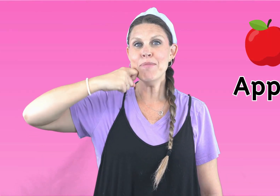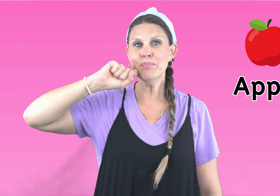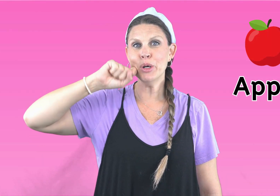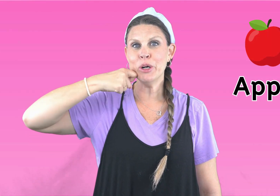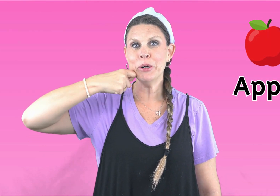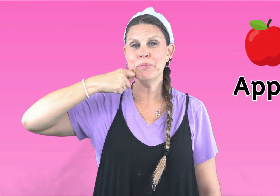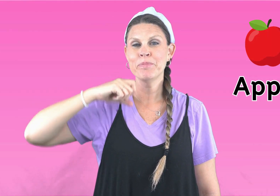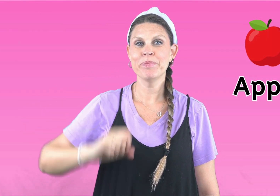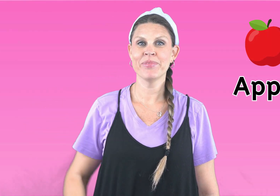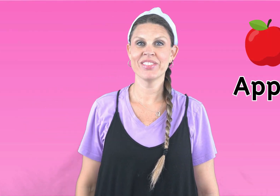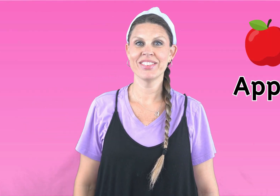Apple,